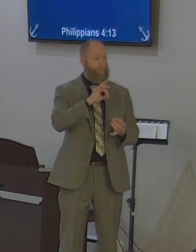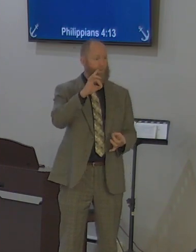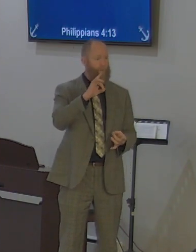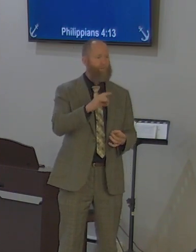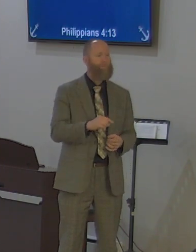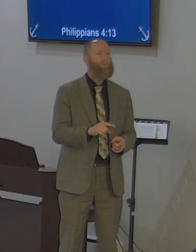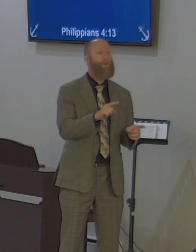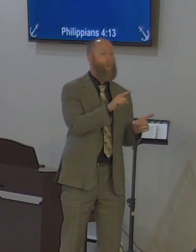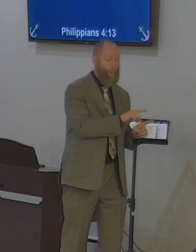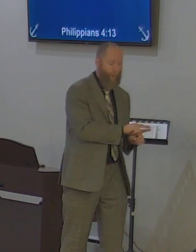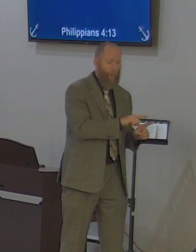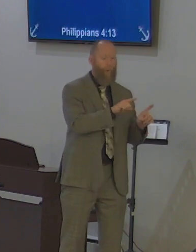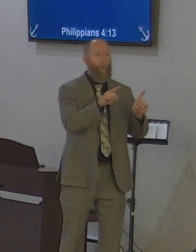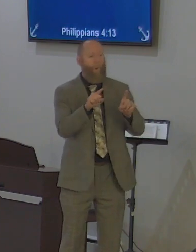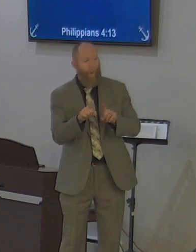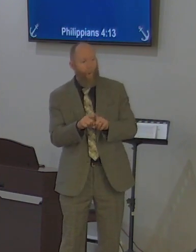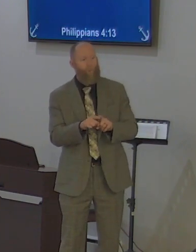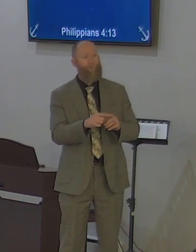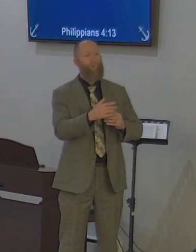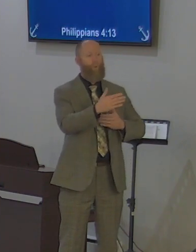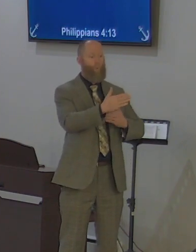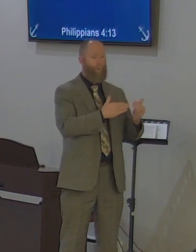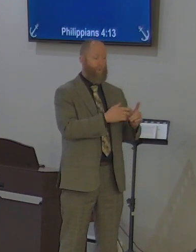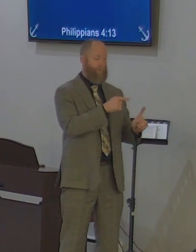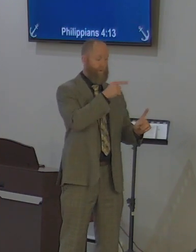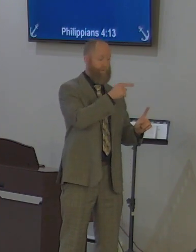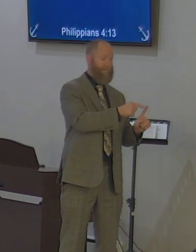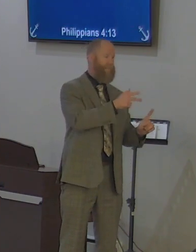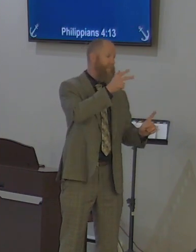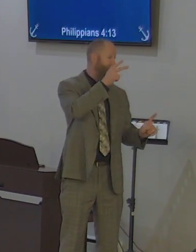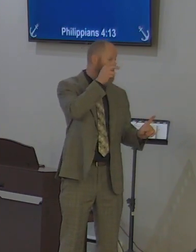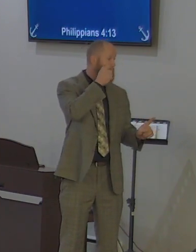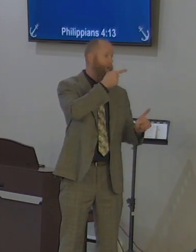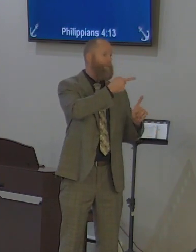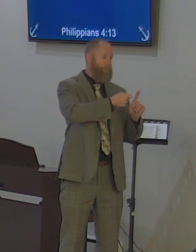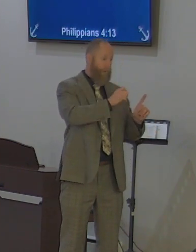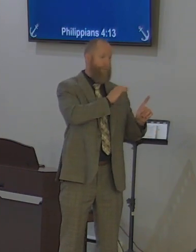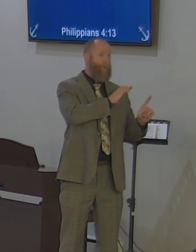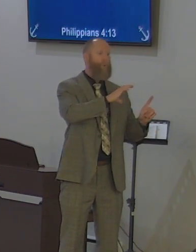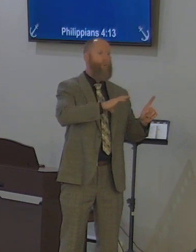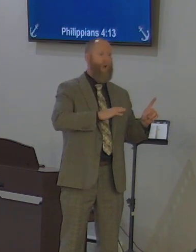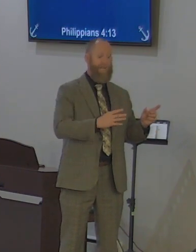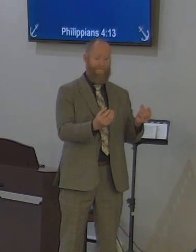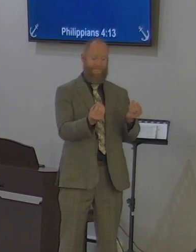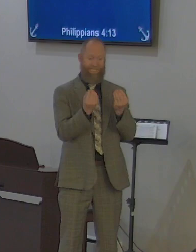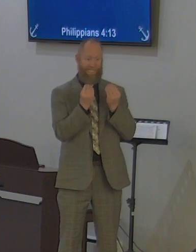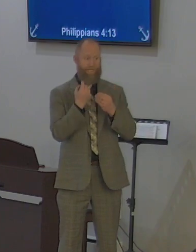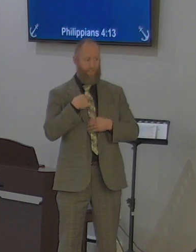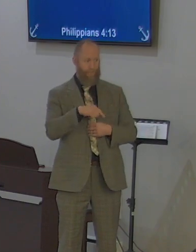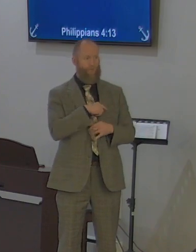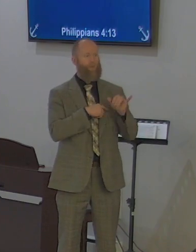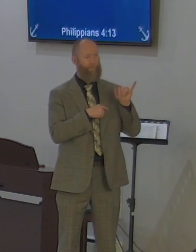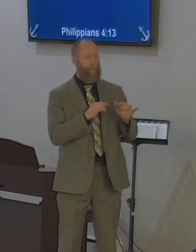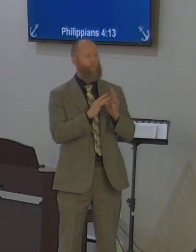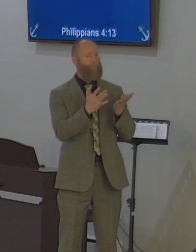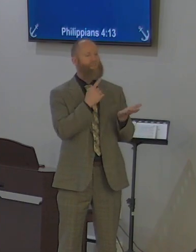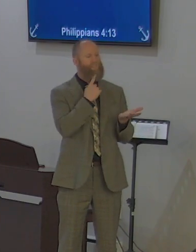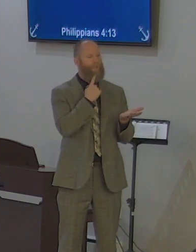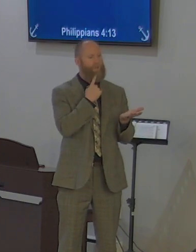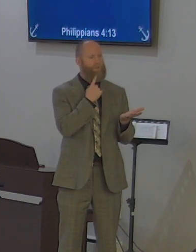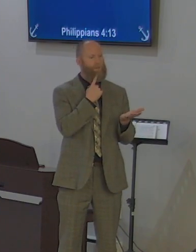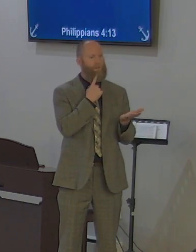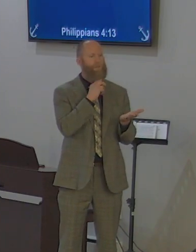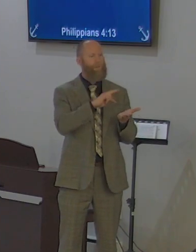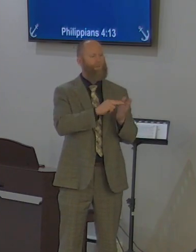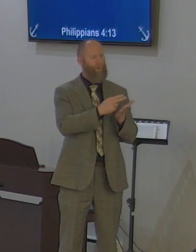say that whatsoever he learns from or hears from Christ, that he teaches us. Isn't that right? And we got the